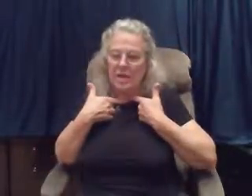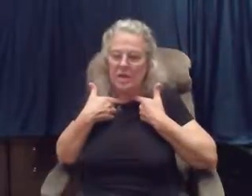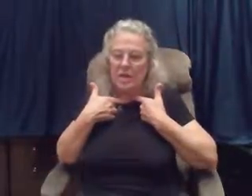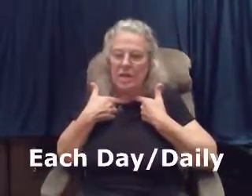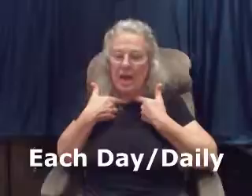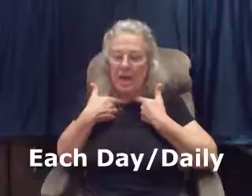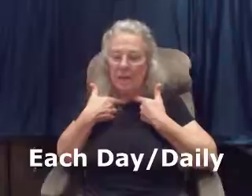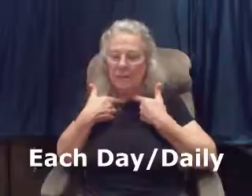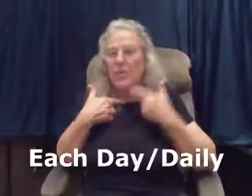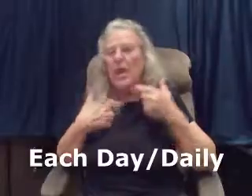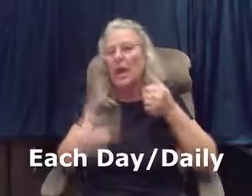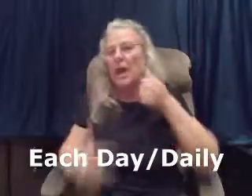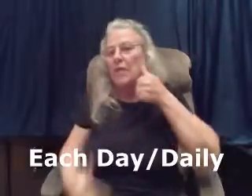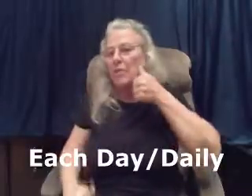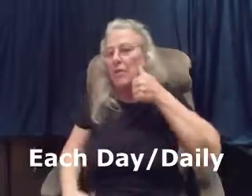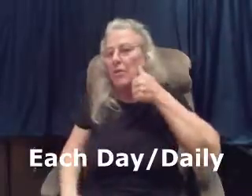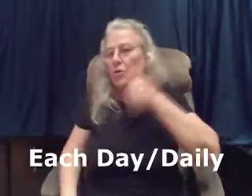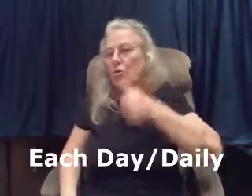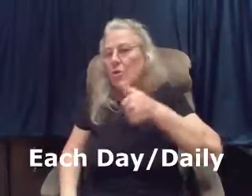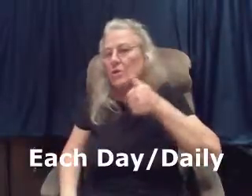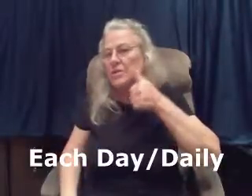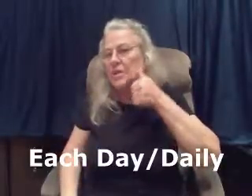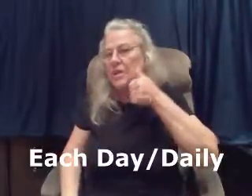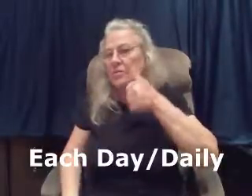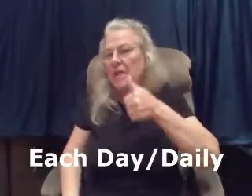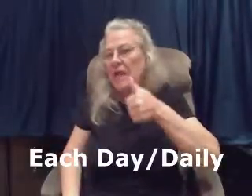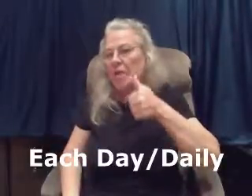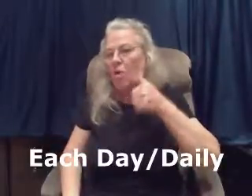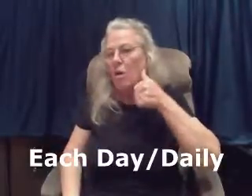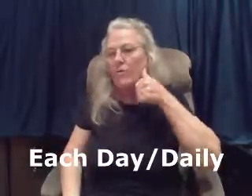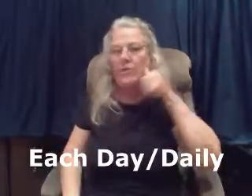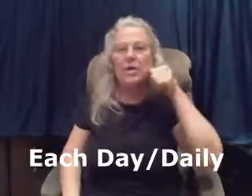Each day, and there you're going to see them take it off the